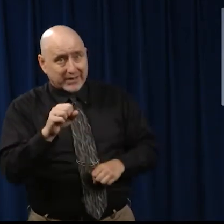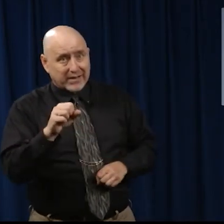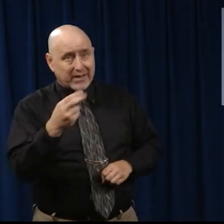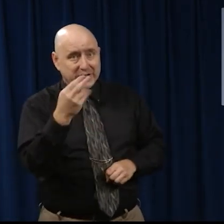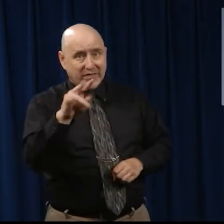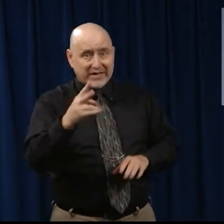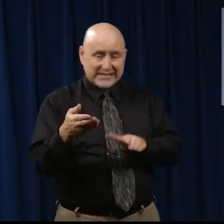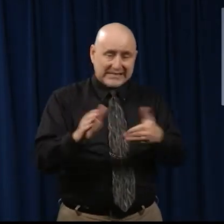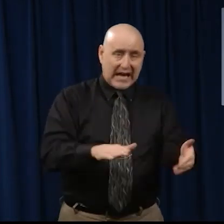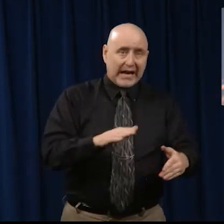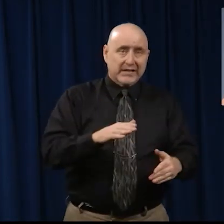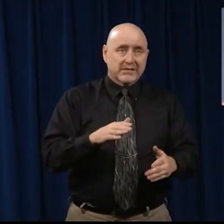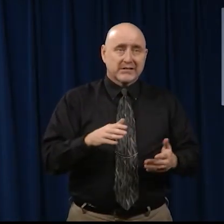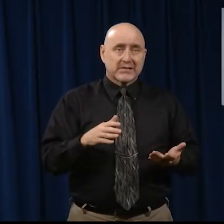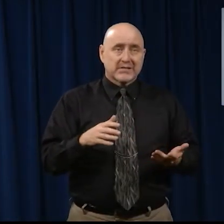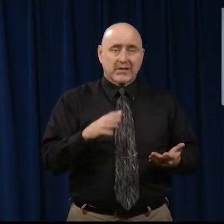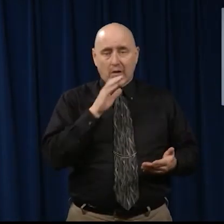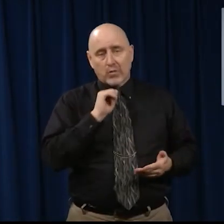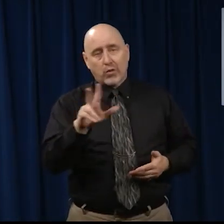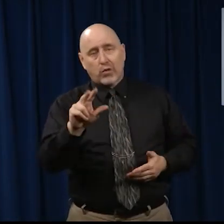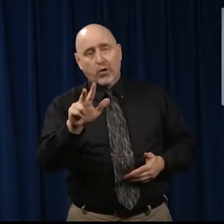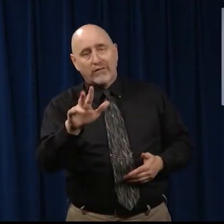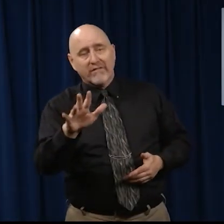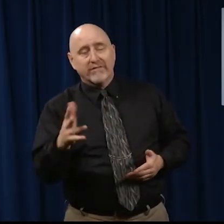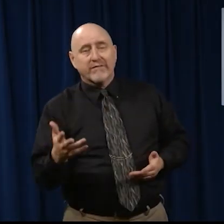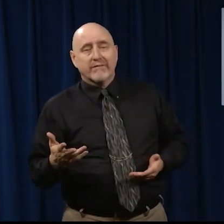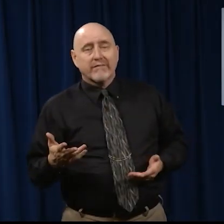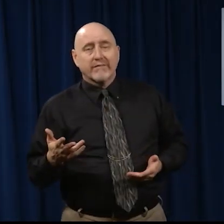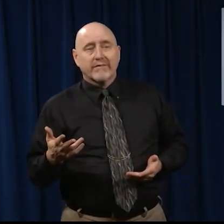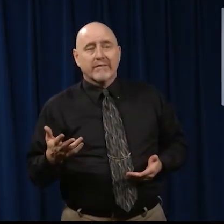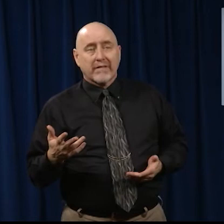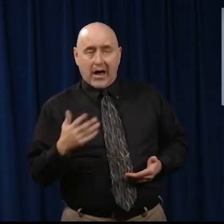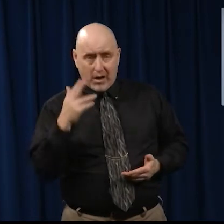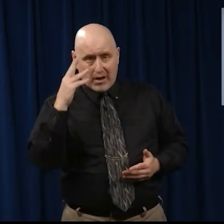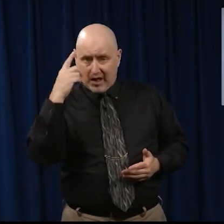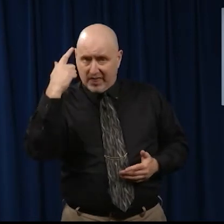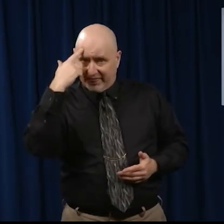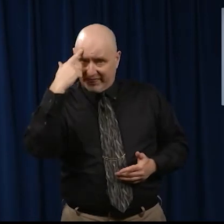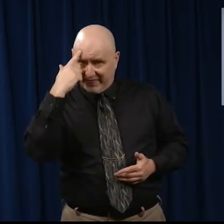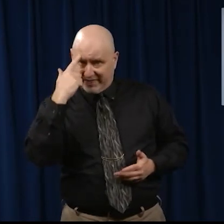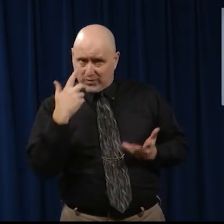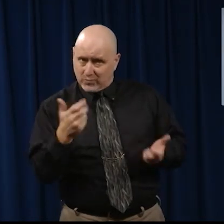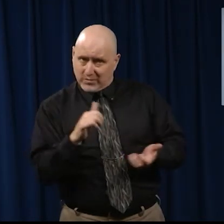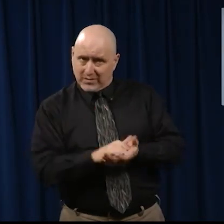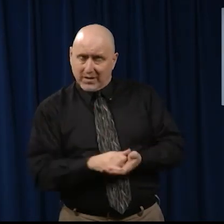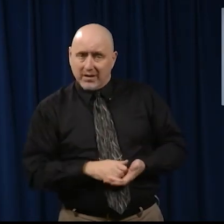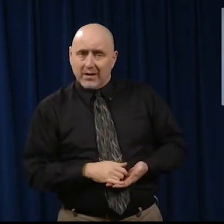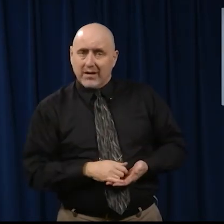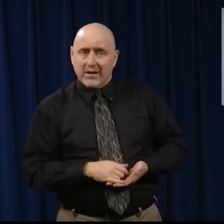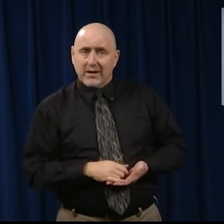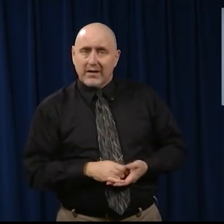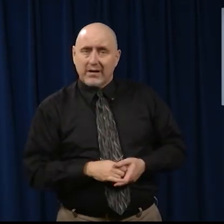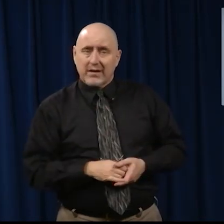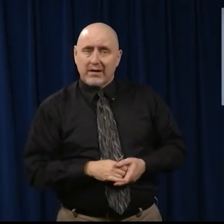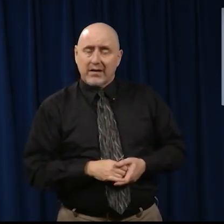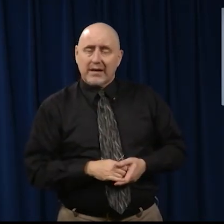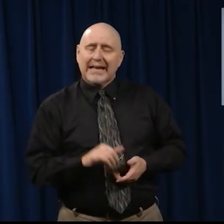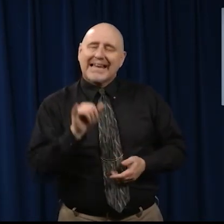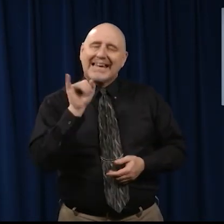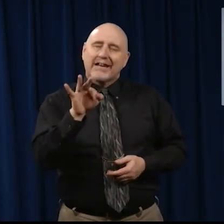chances of dying on your deathbed at age 35? I certainly don't think that you do.